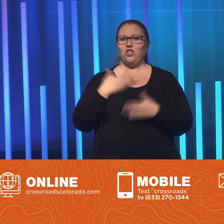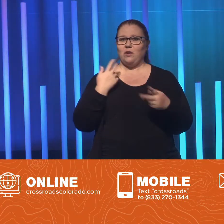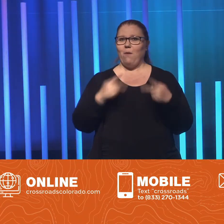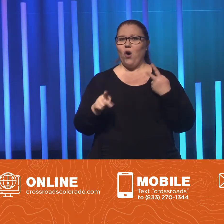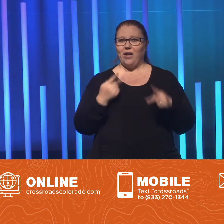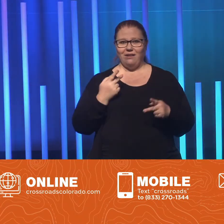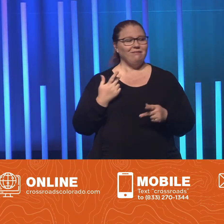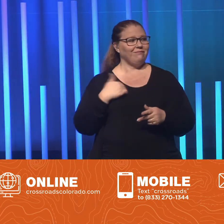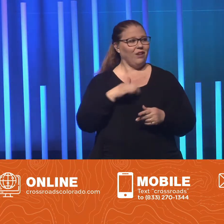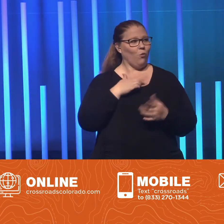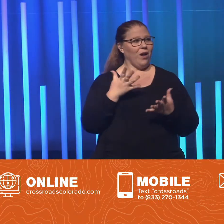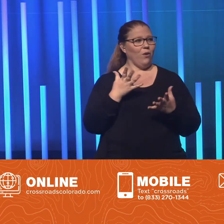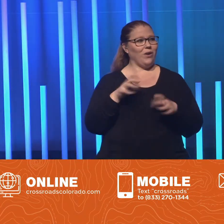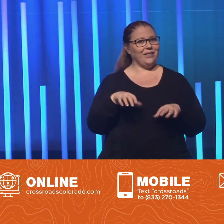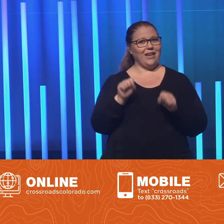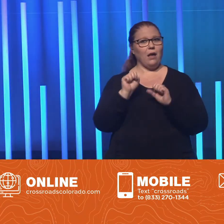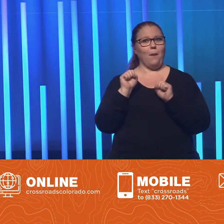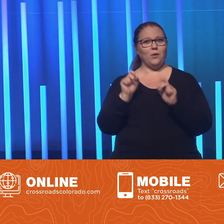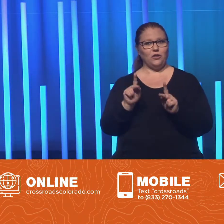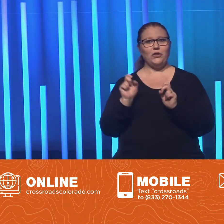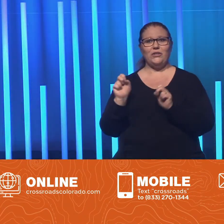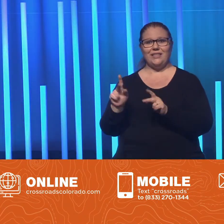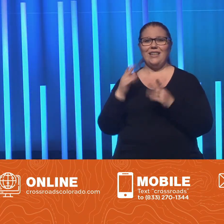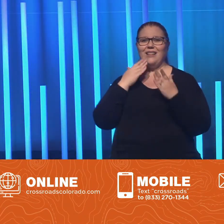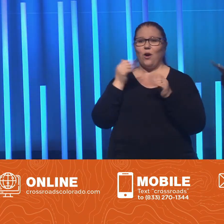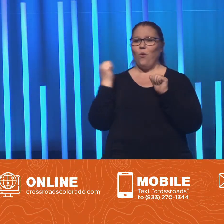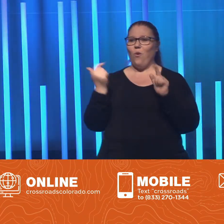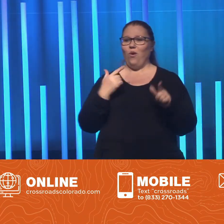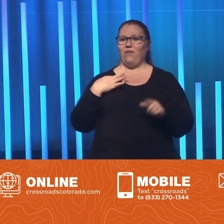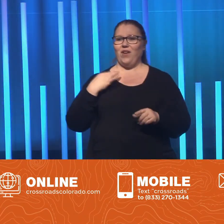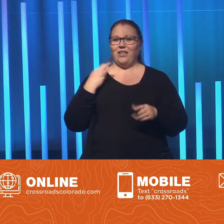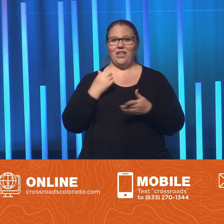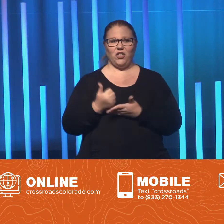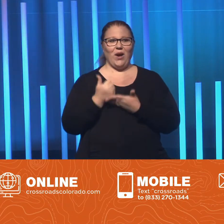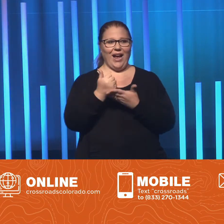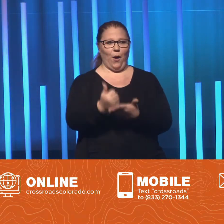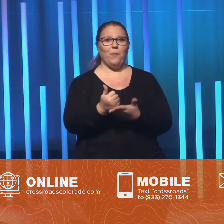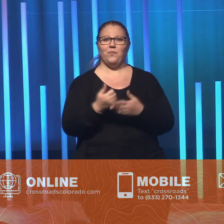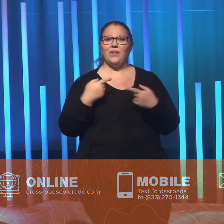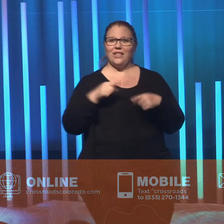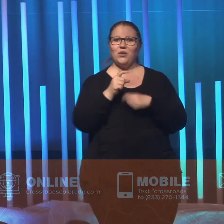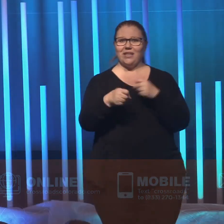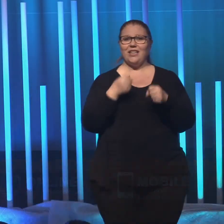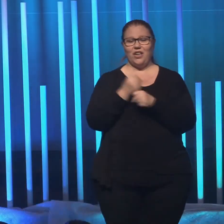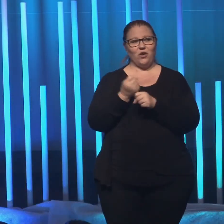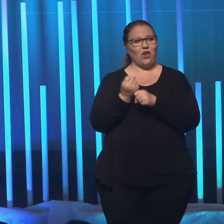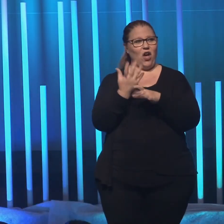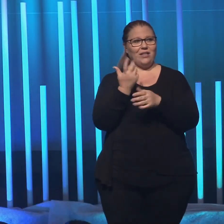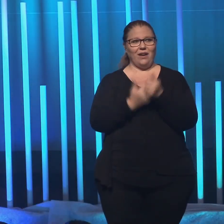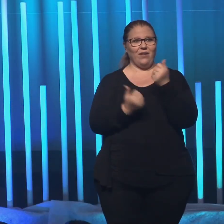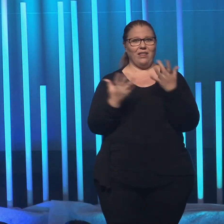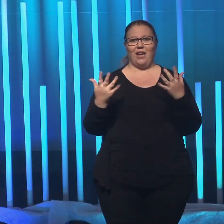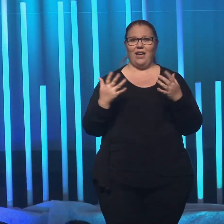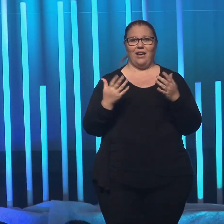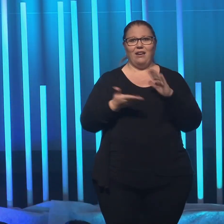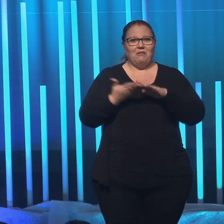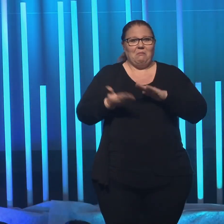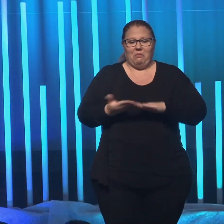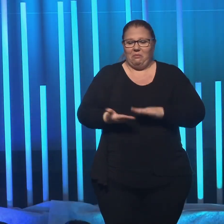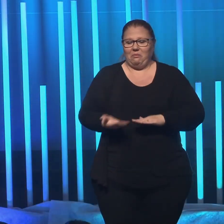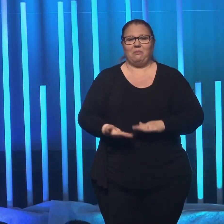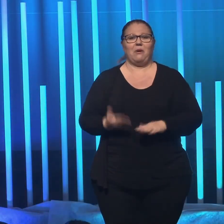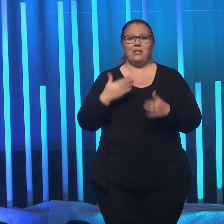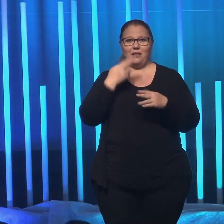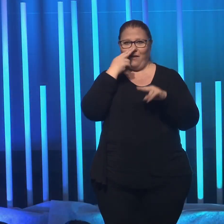Party. We want to take the opportunity to thank all the volunteers who helped throughout the year just to make all the great things happen. It'll be a fun night